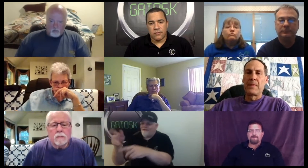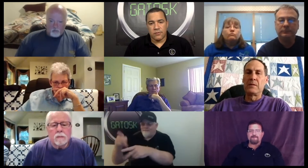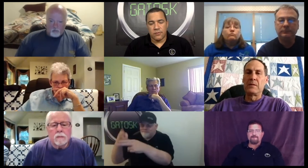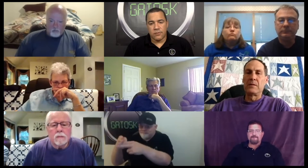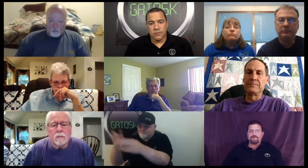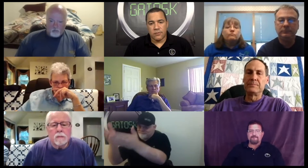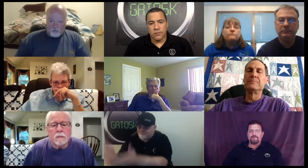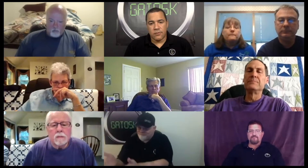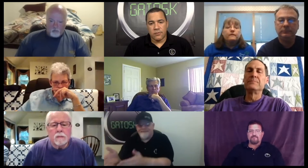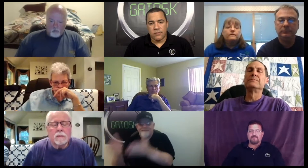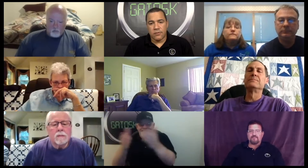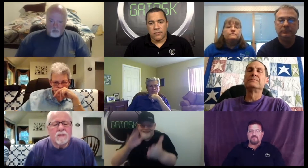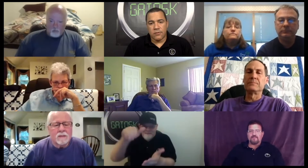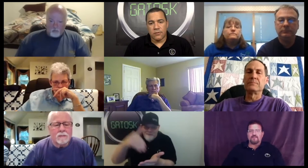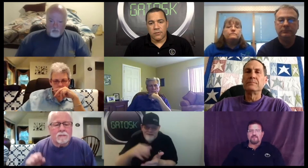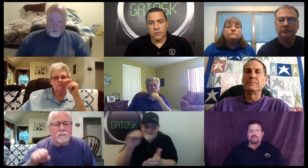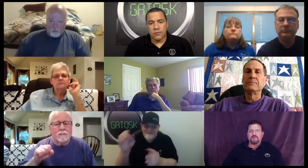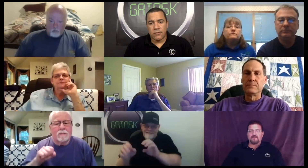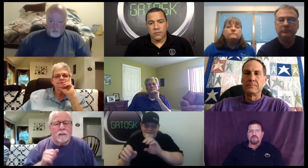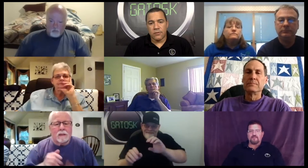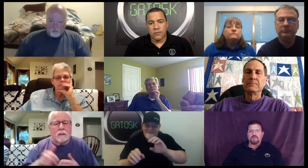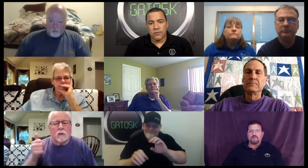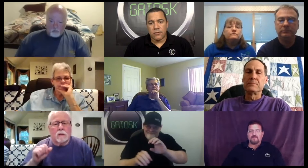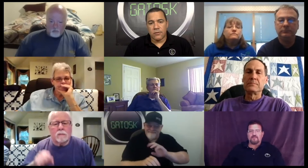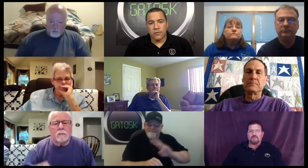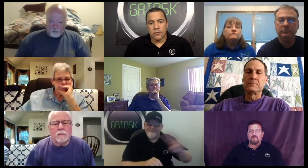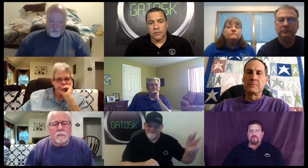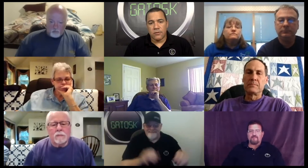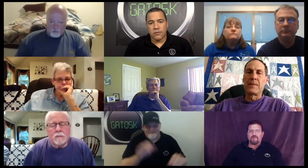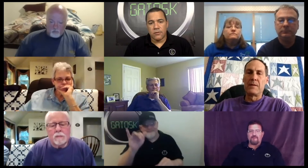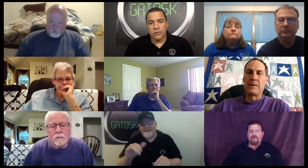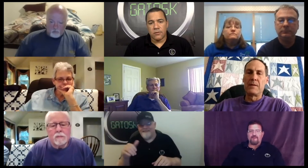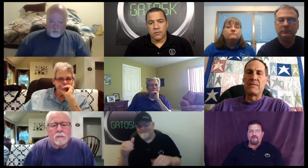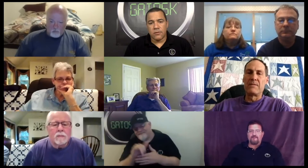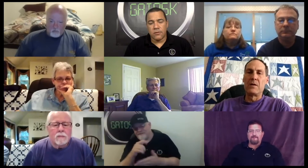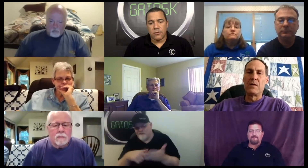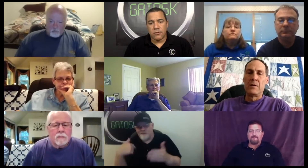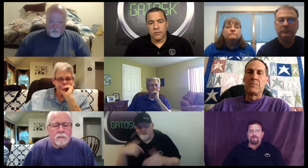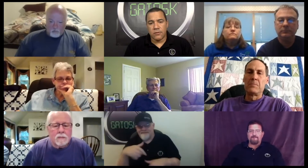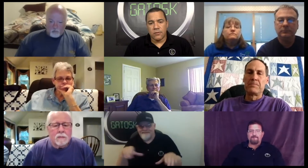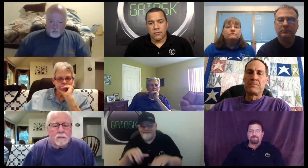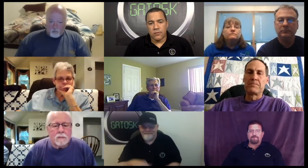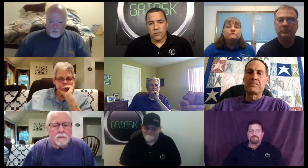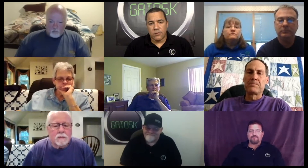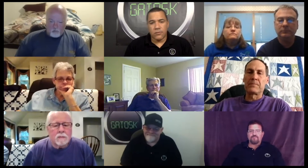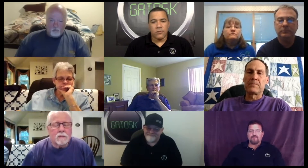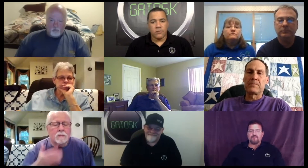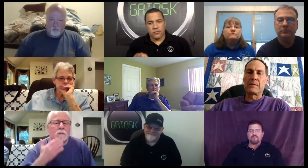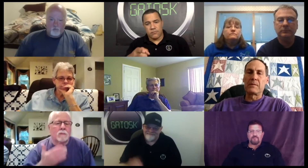take a training, and you'll see the names and based on location, regional. So that's what we're going to be doing.